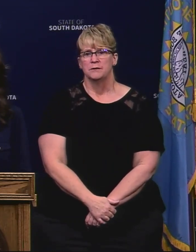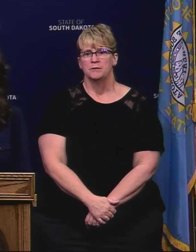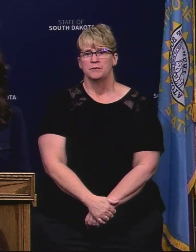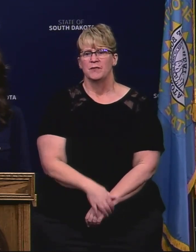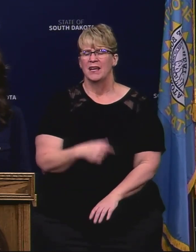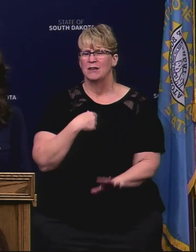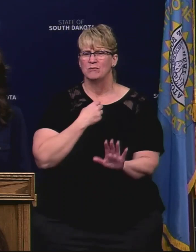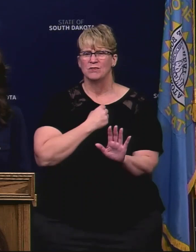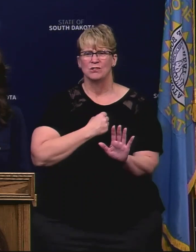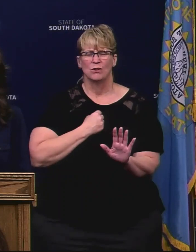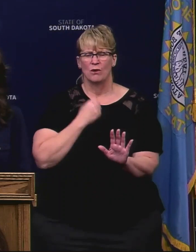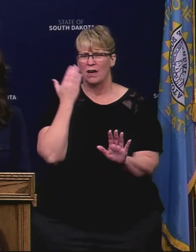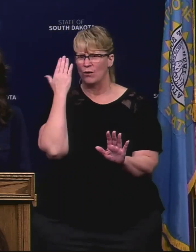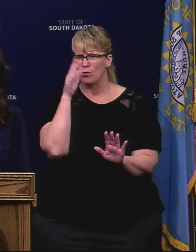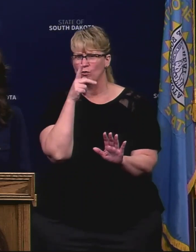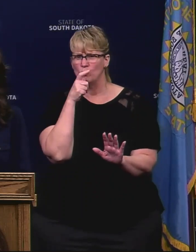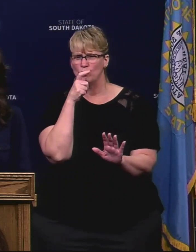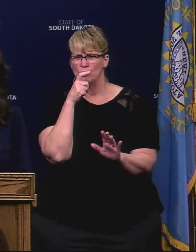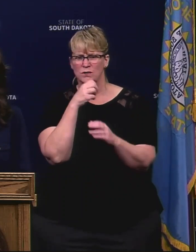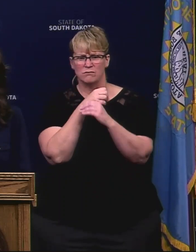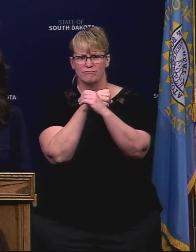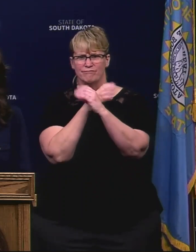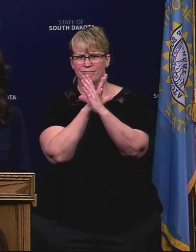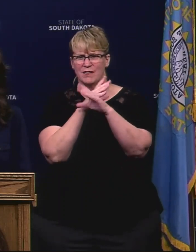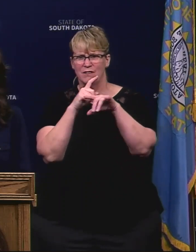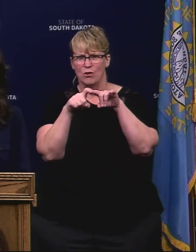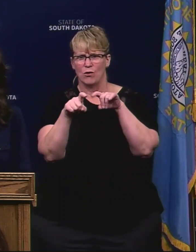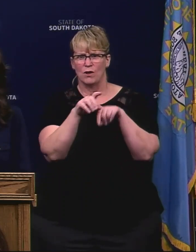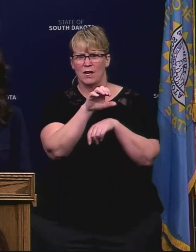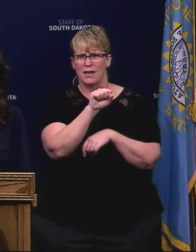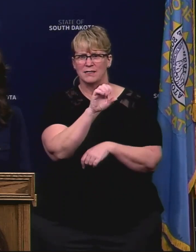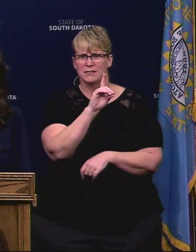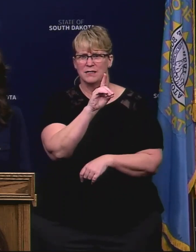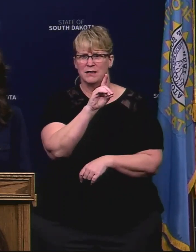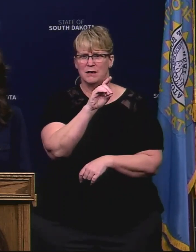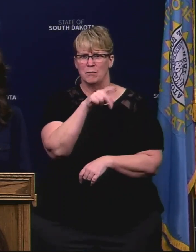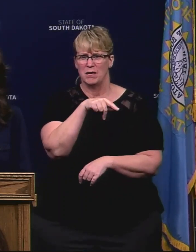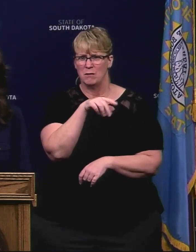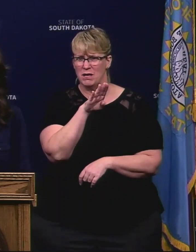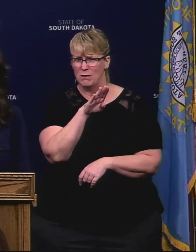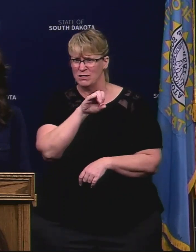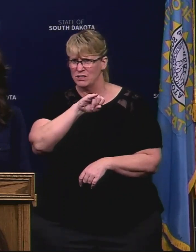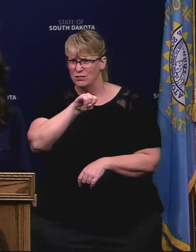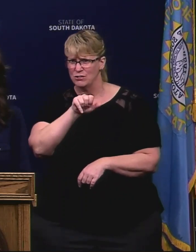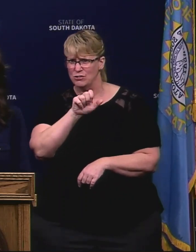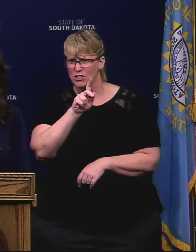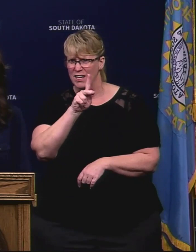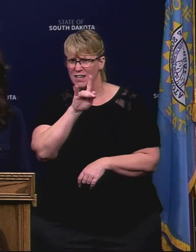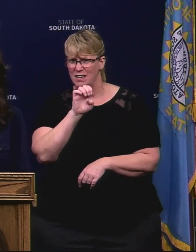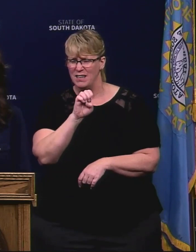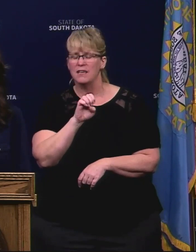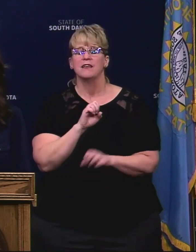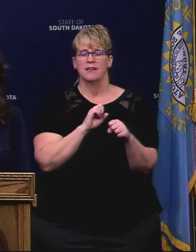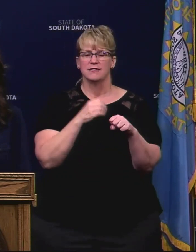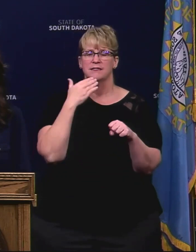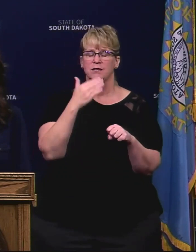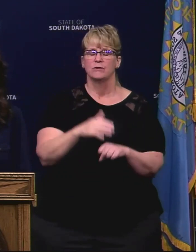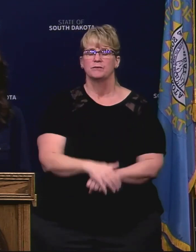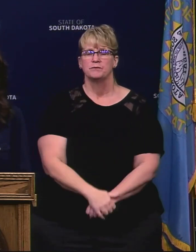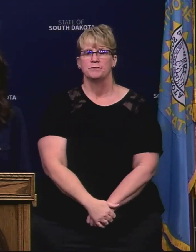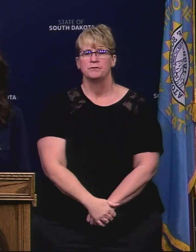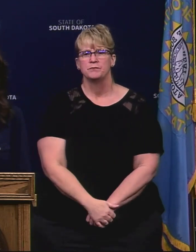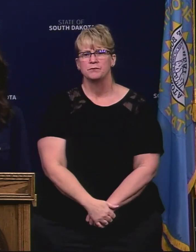And I'm sorry, I didn't know who we had on that question from SDPB. Jackie, was it? Yeah, thank you, Okay. Governor.